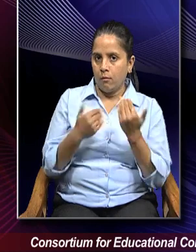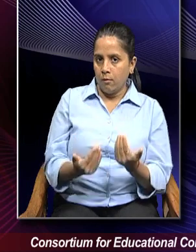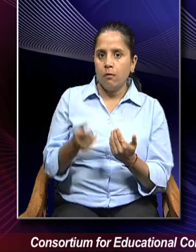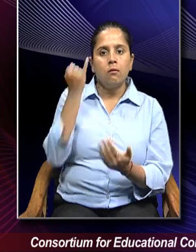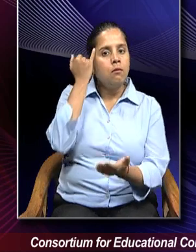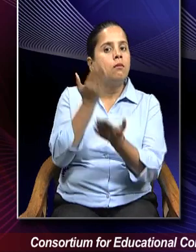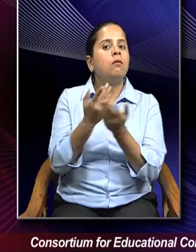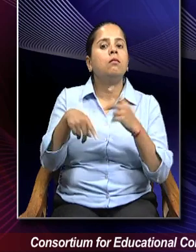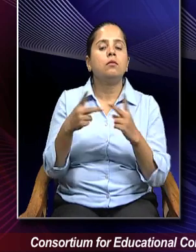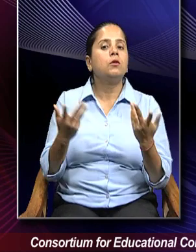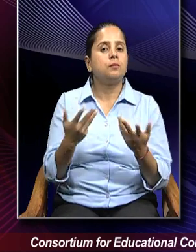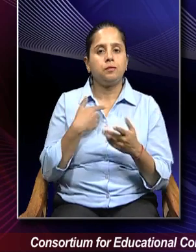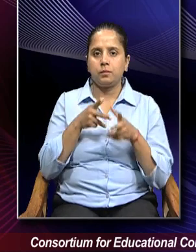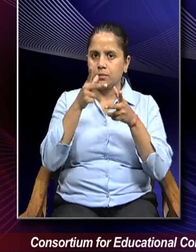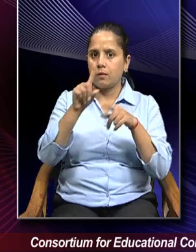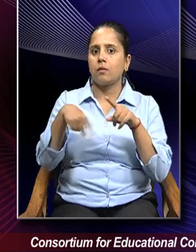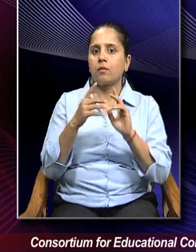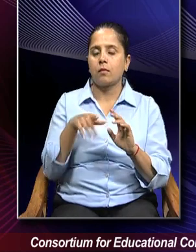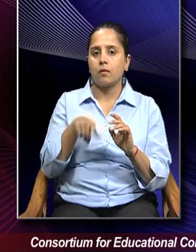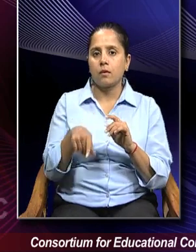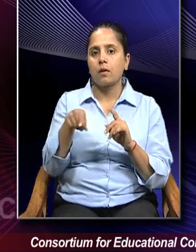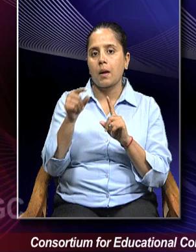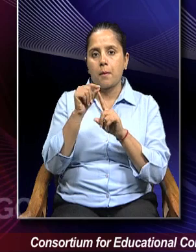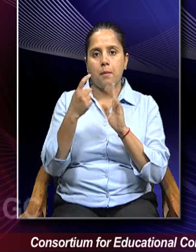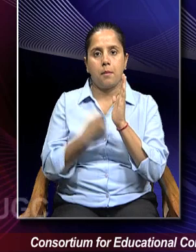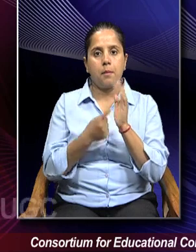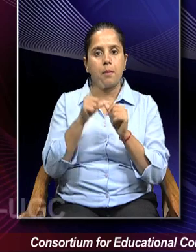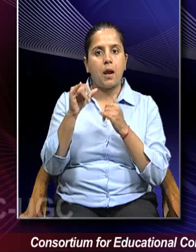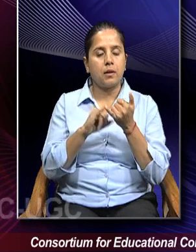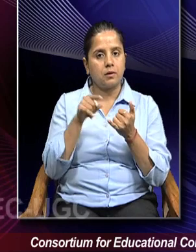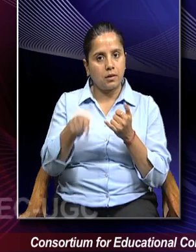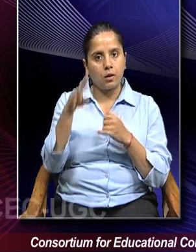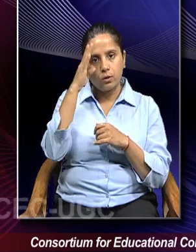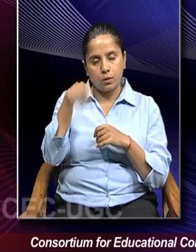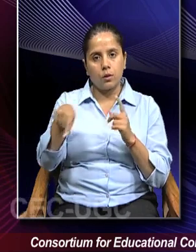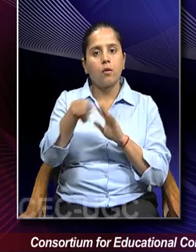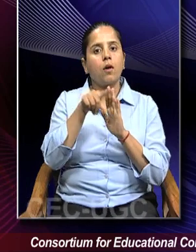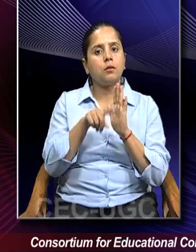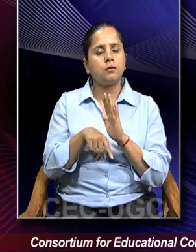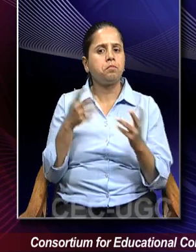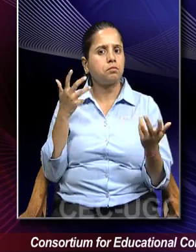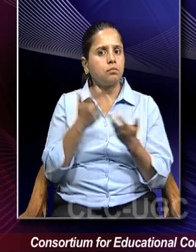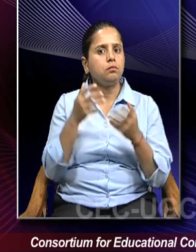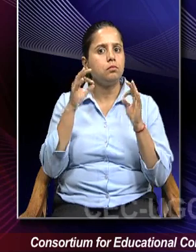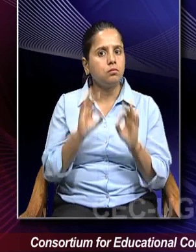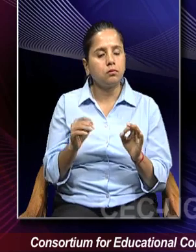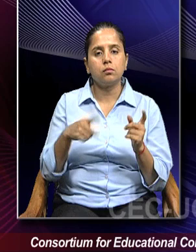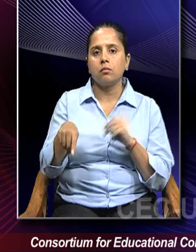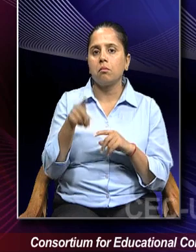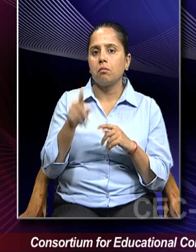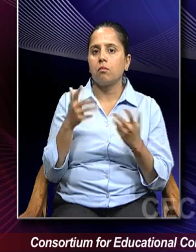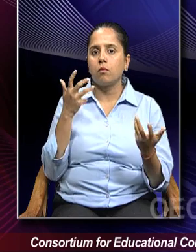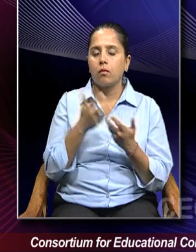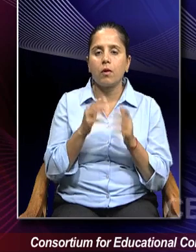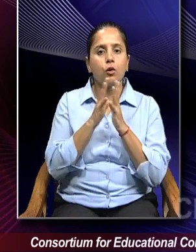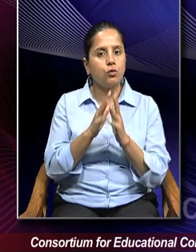suggests us. I told you about the praxis theory of ethics, which is most suitable, which is supposed to be most suitable to